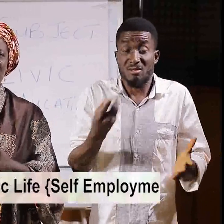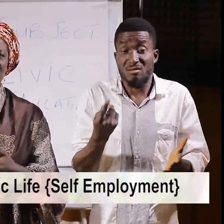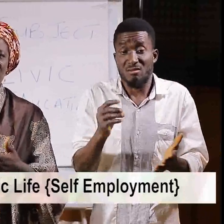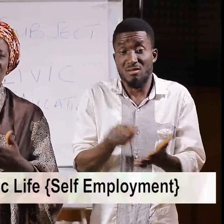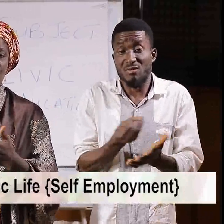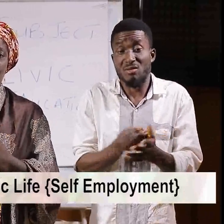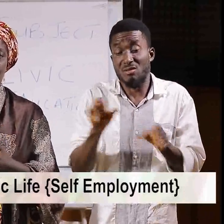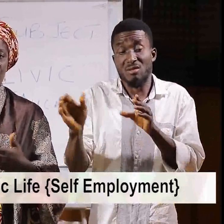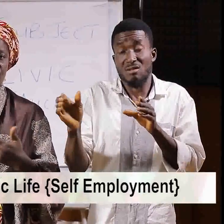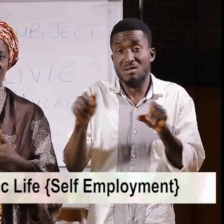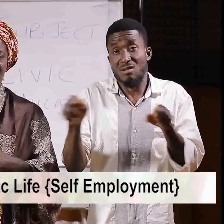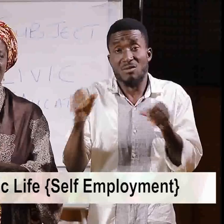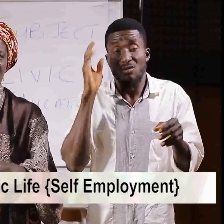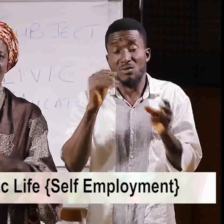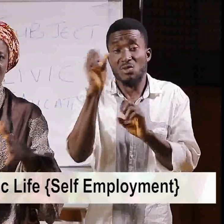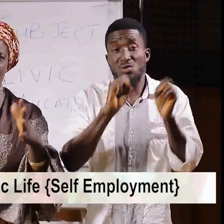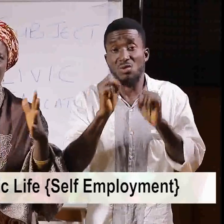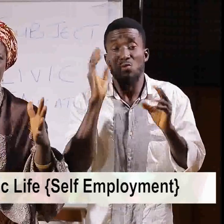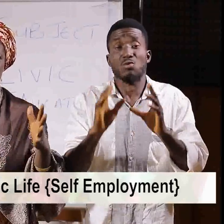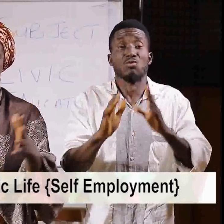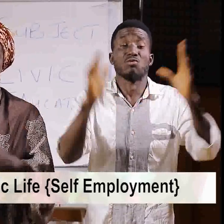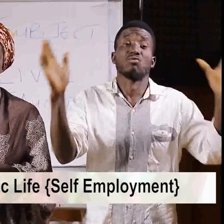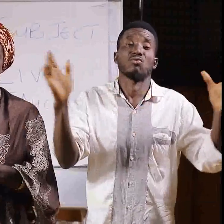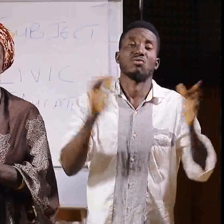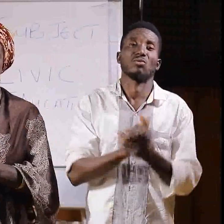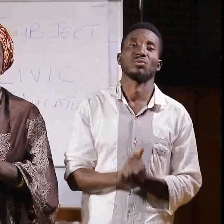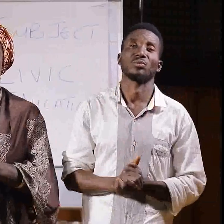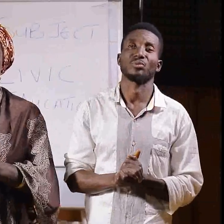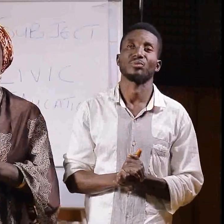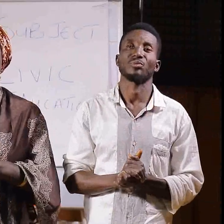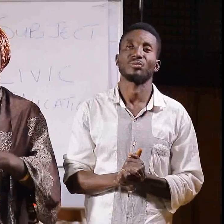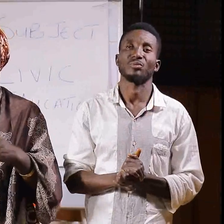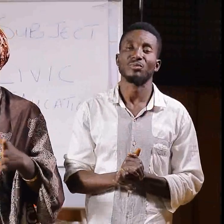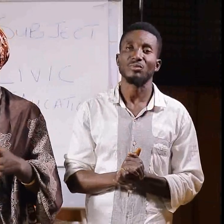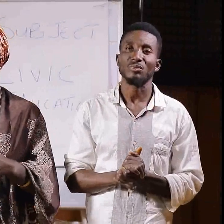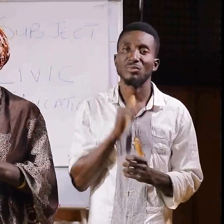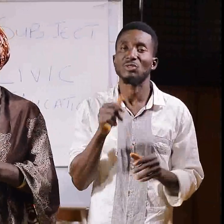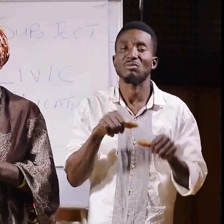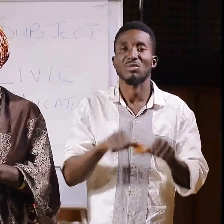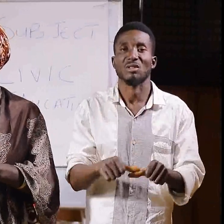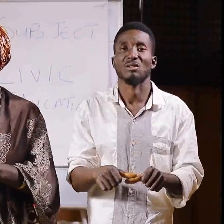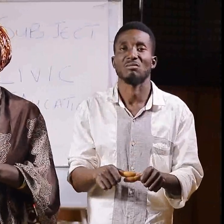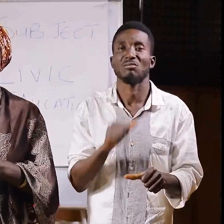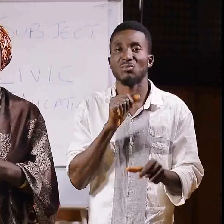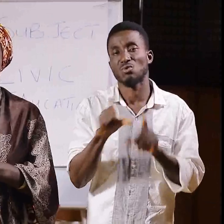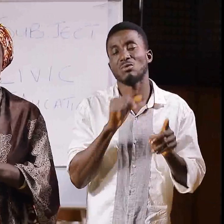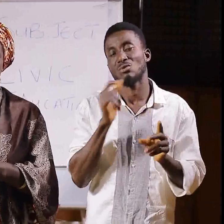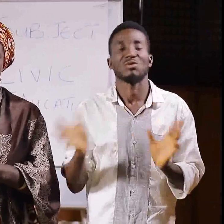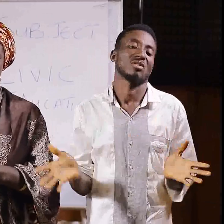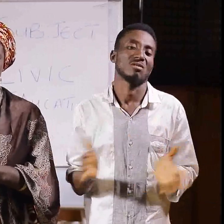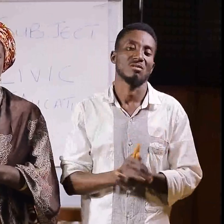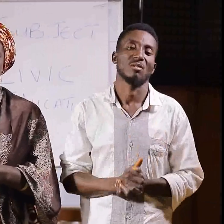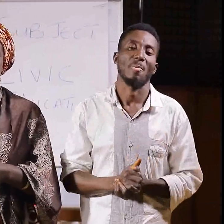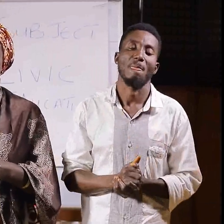economic activities of the society will improve. Instead of staying idle, not